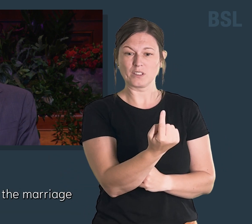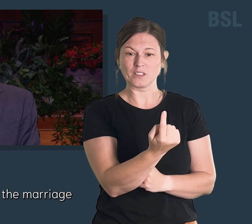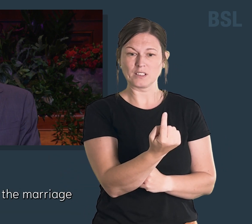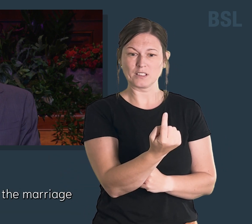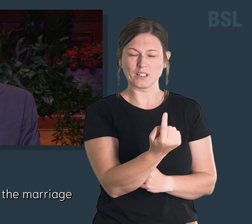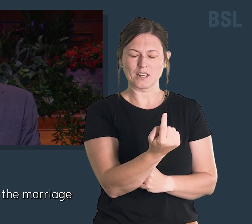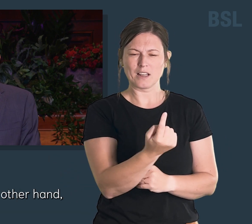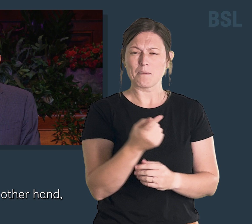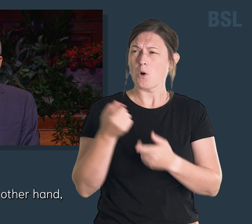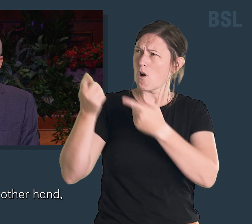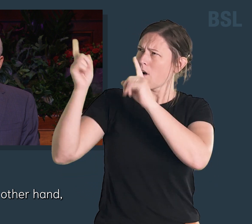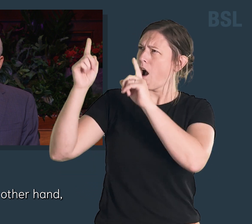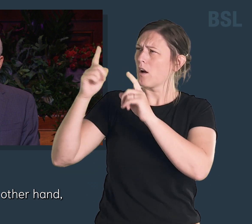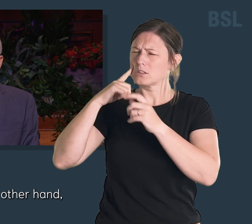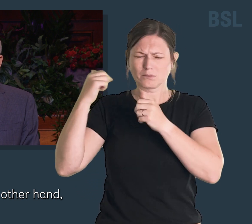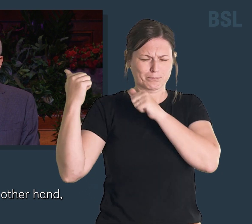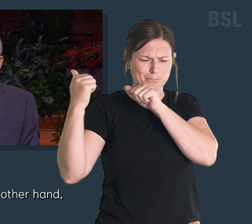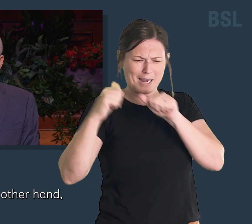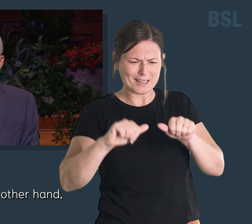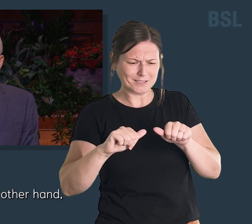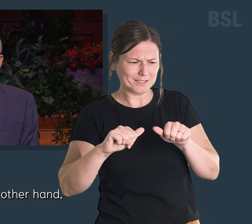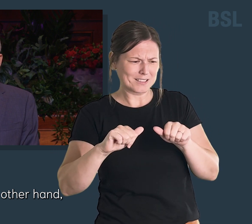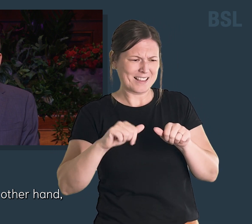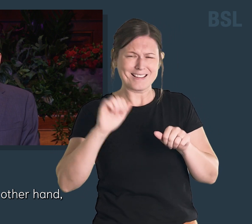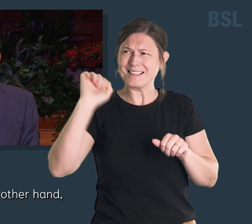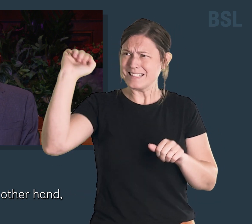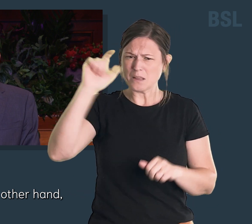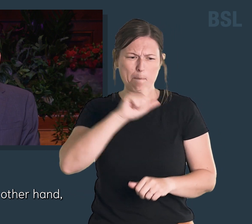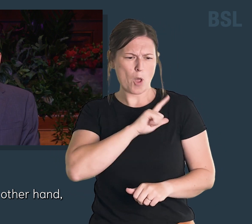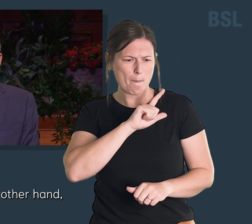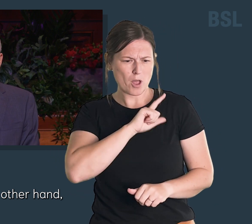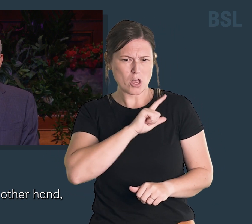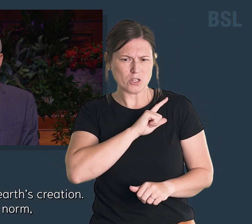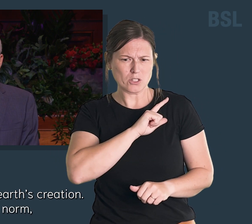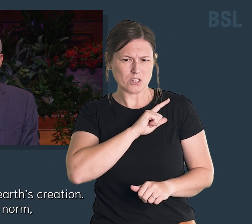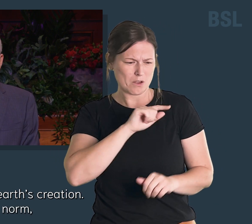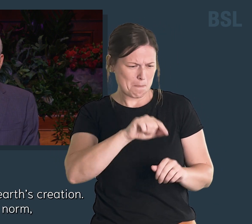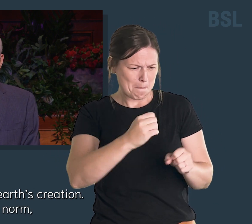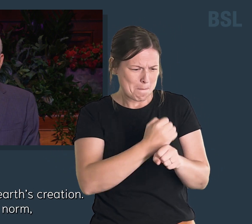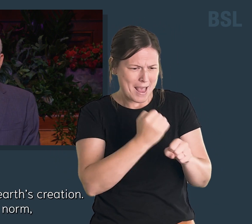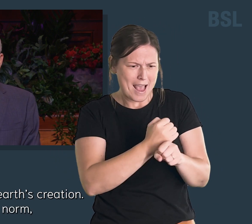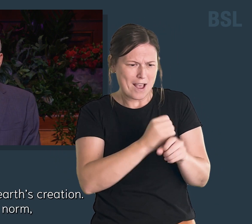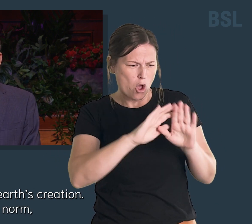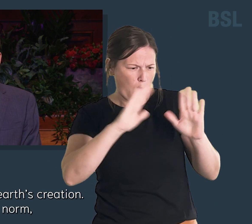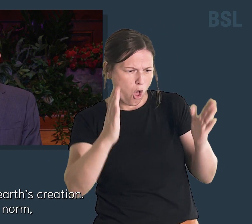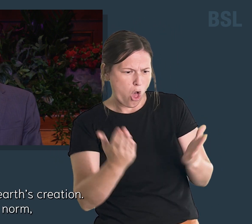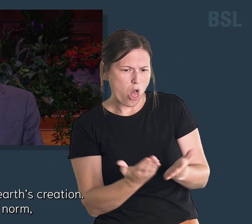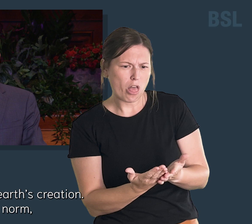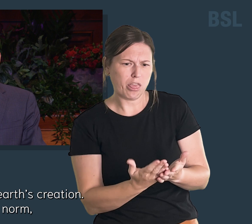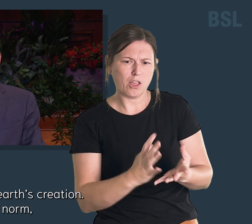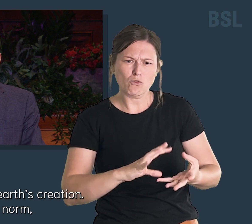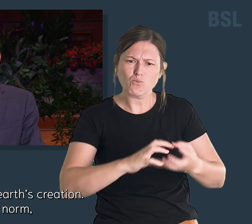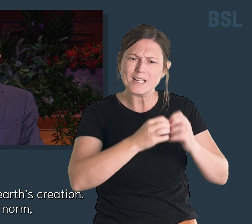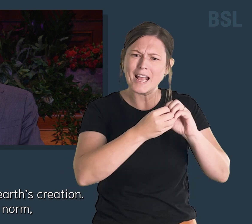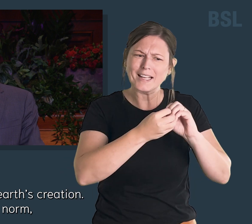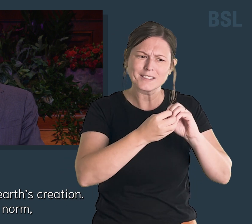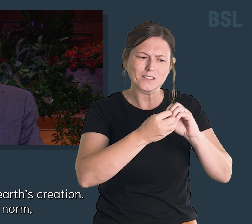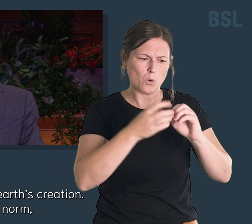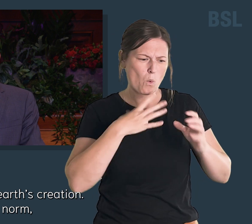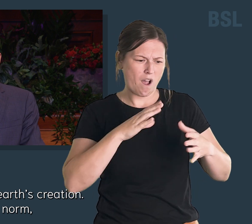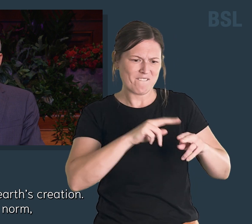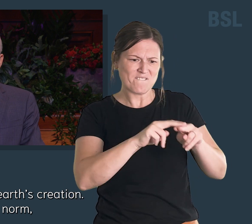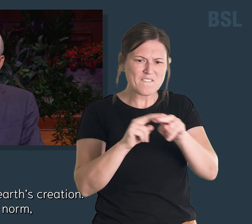and family relations God has ordained, on the other hand, that would frustrate the very purpose of the earth's creation.